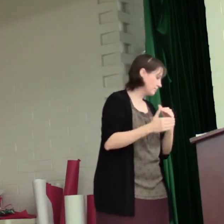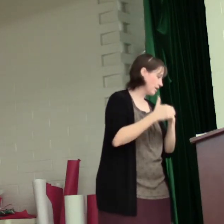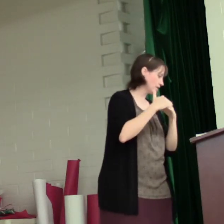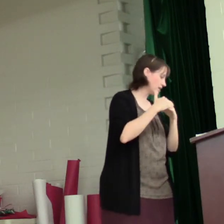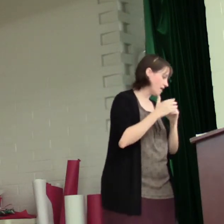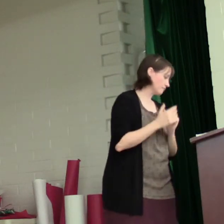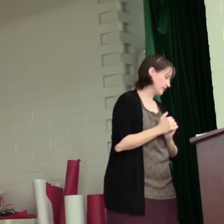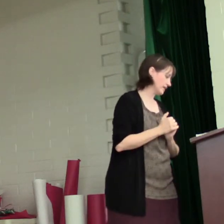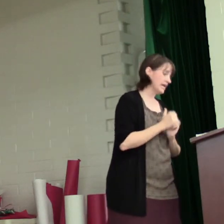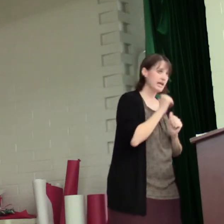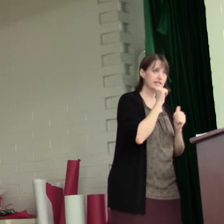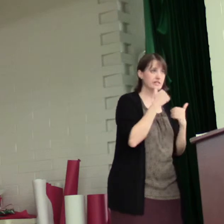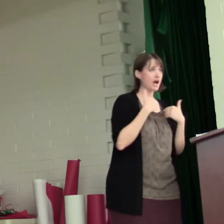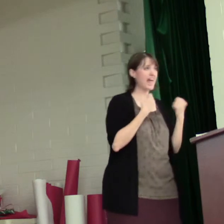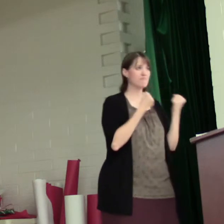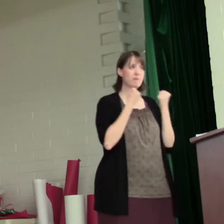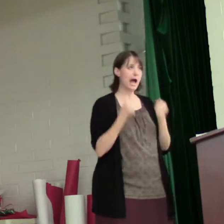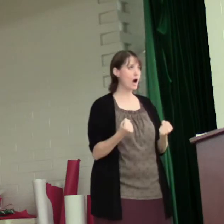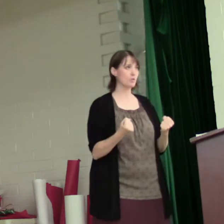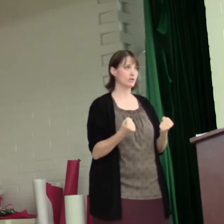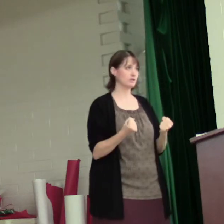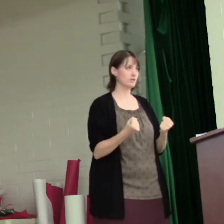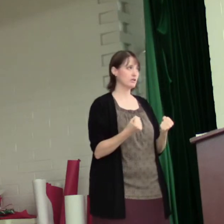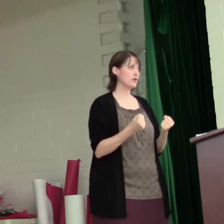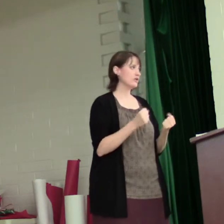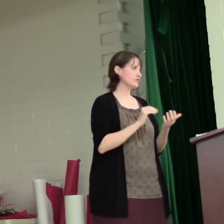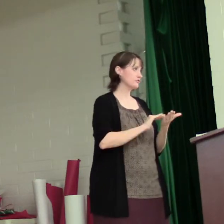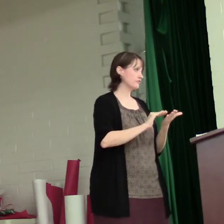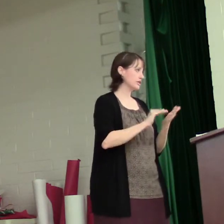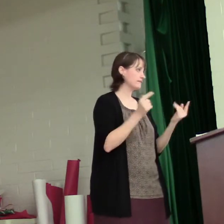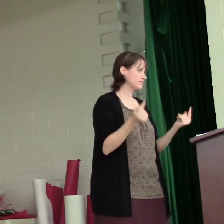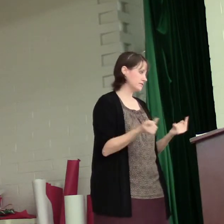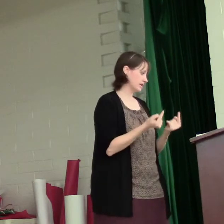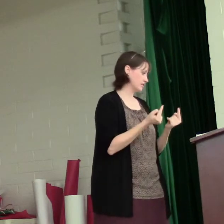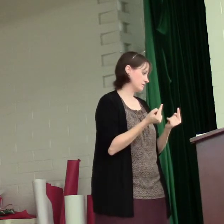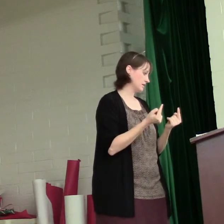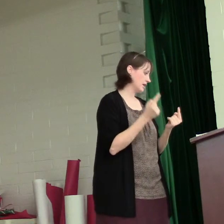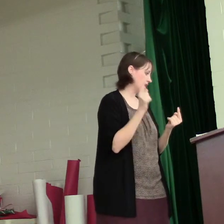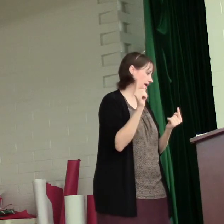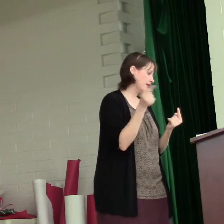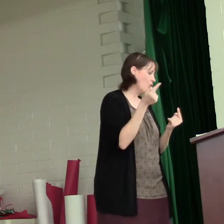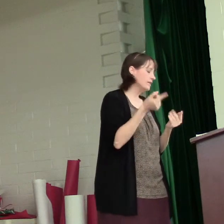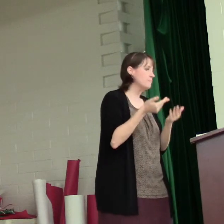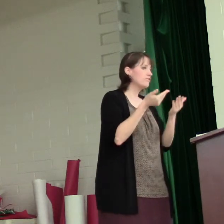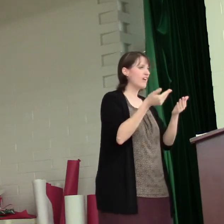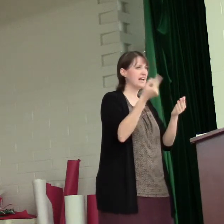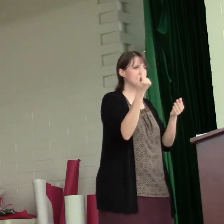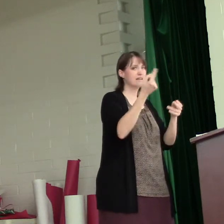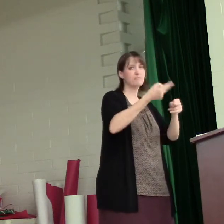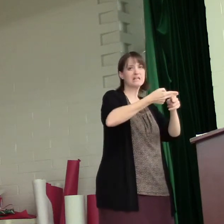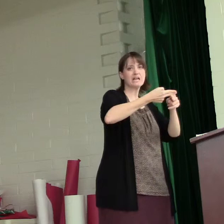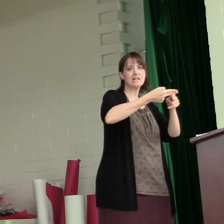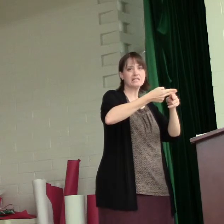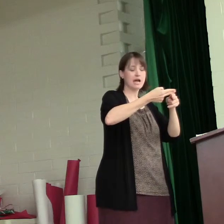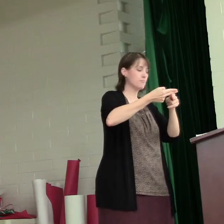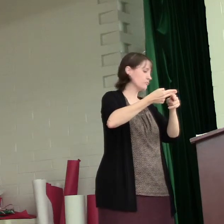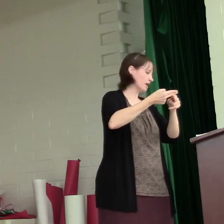temporary covering. It did not have power to forgive sin. It only provided something